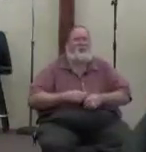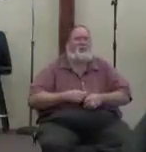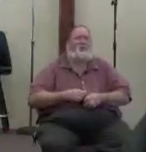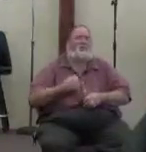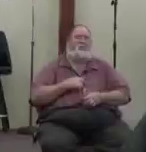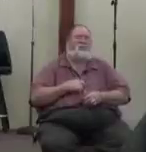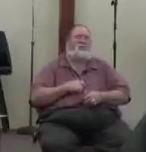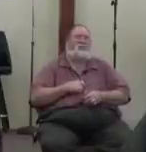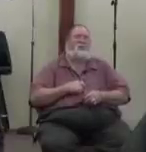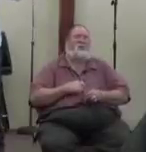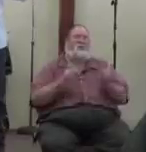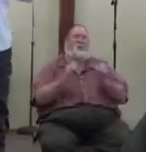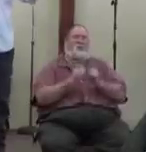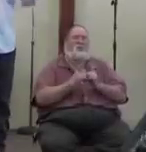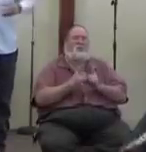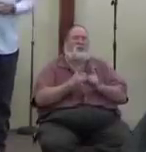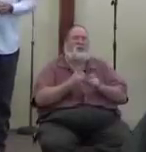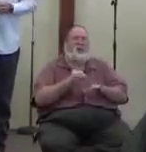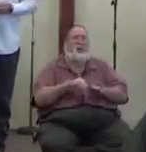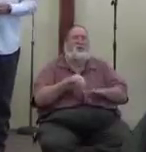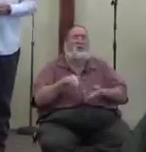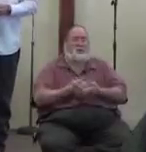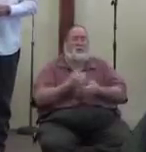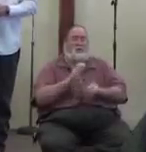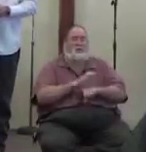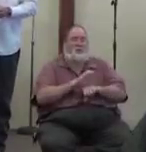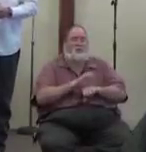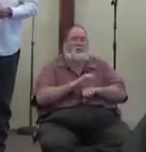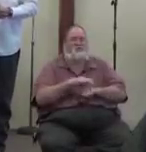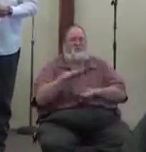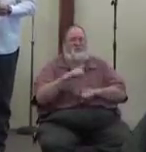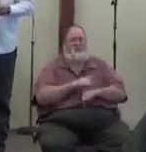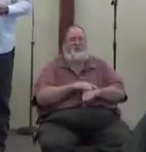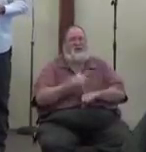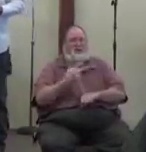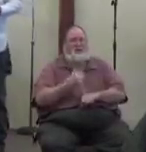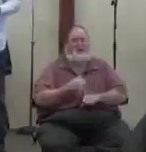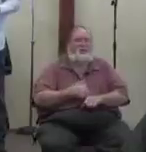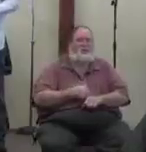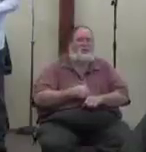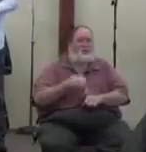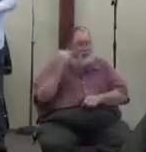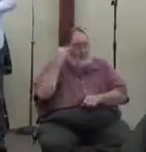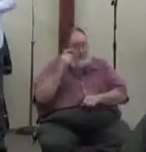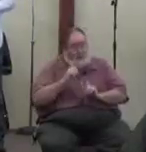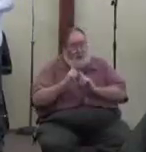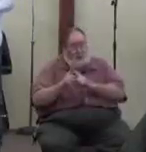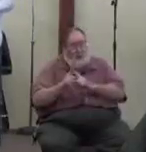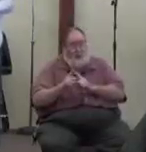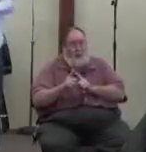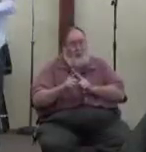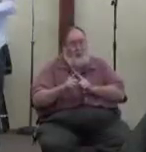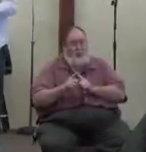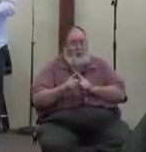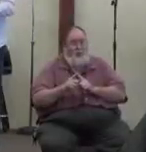or between 3 or whenever you can come. Just kind of come and talk to me if you can go. Couples